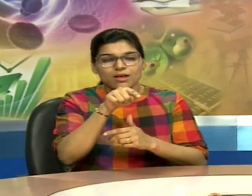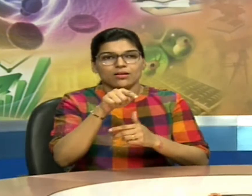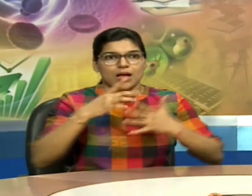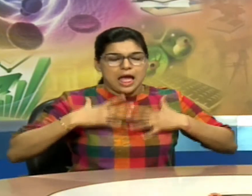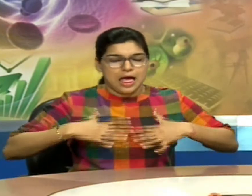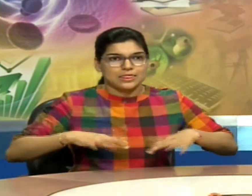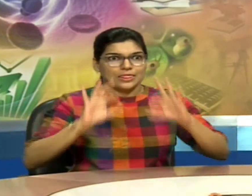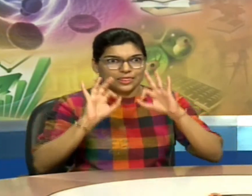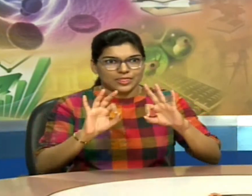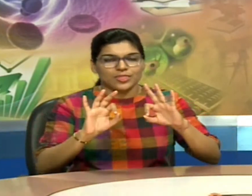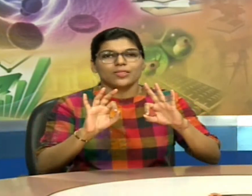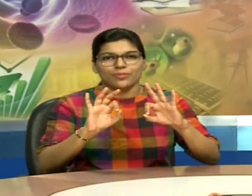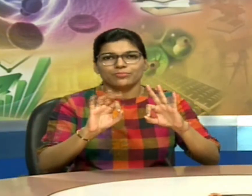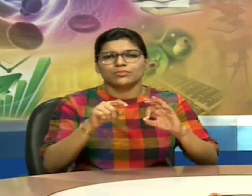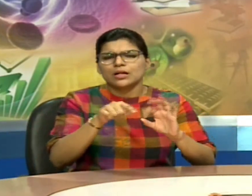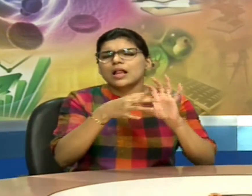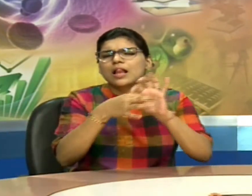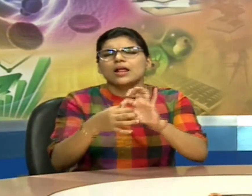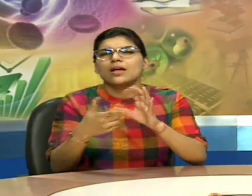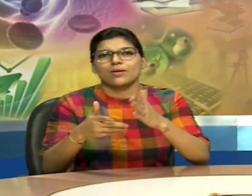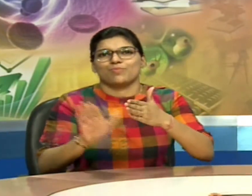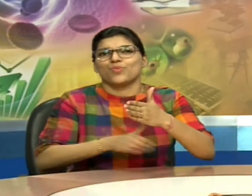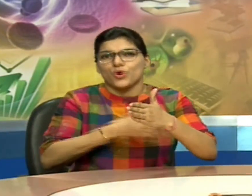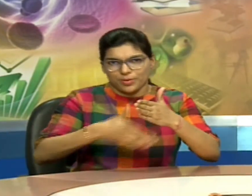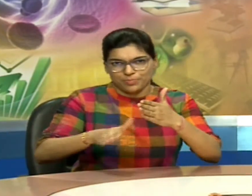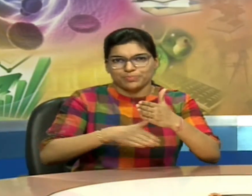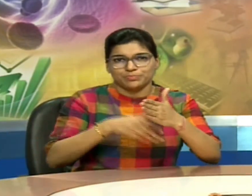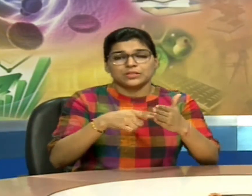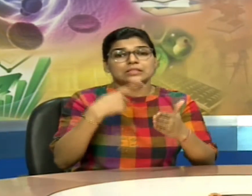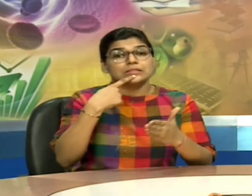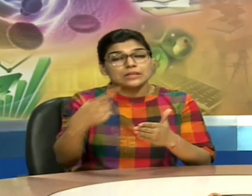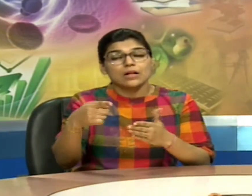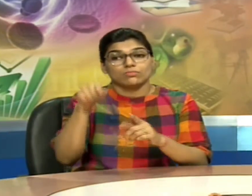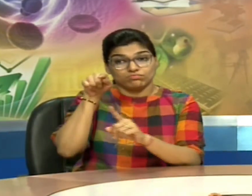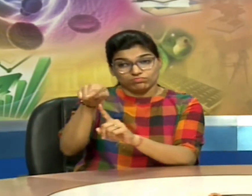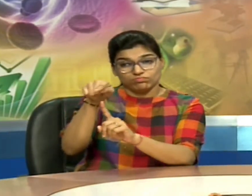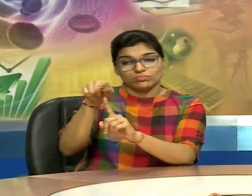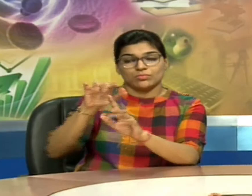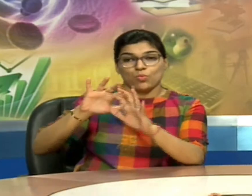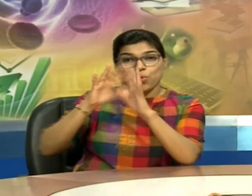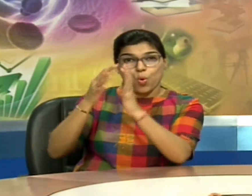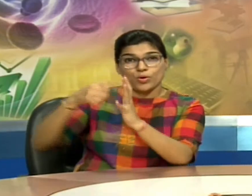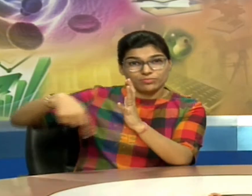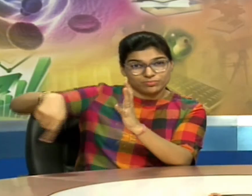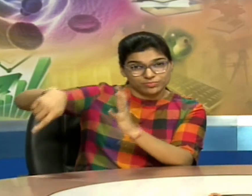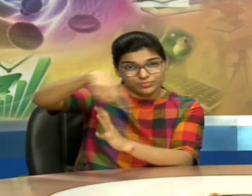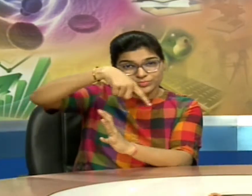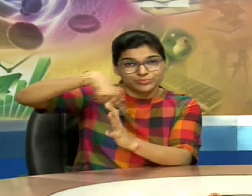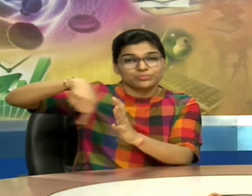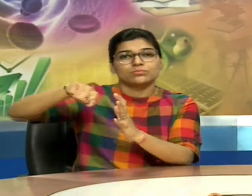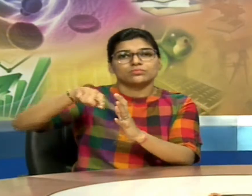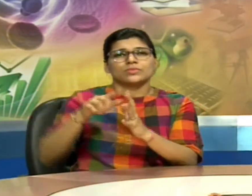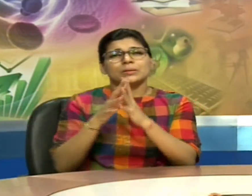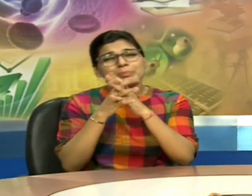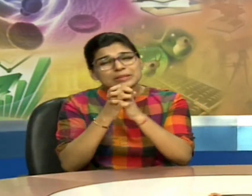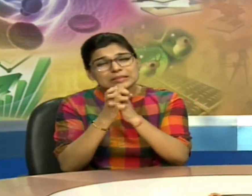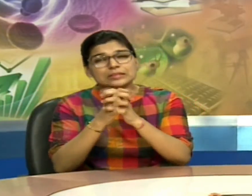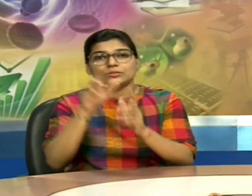So this lesson, a prayer for healing, this